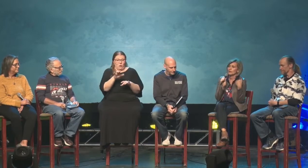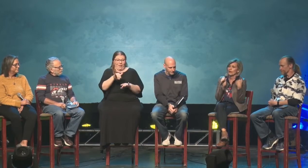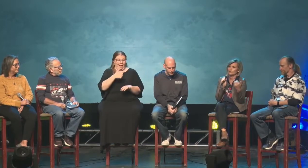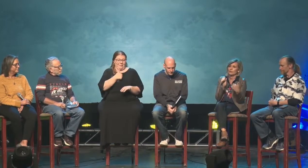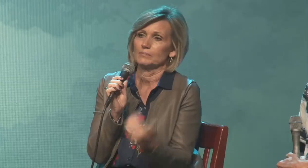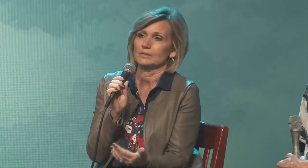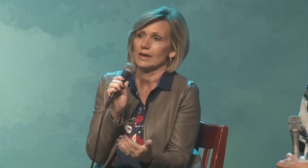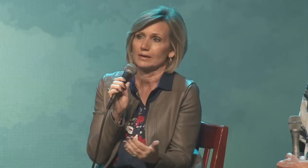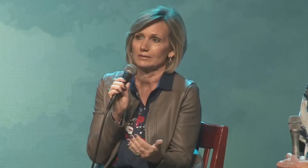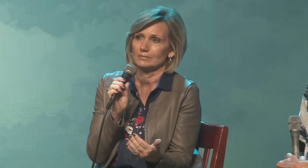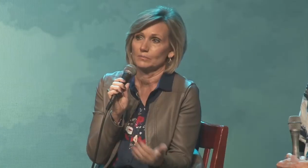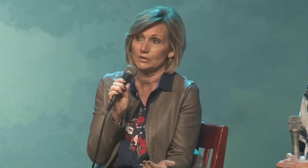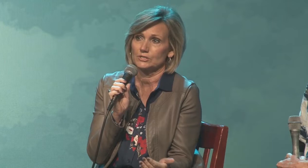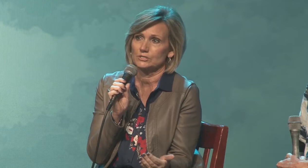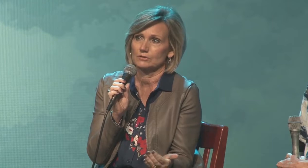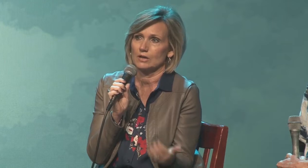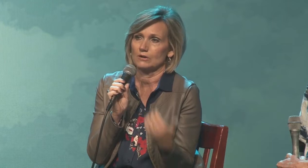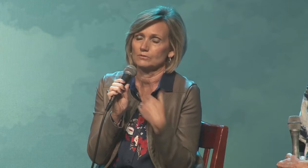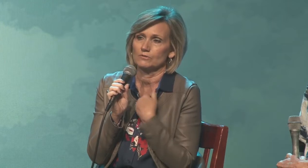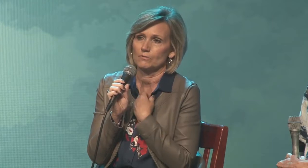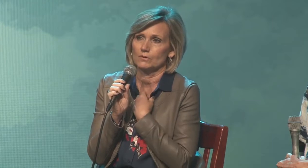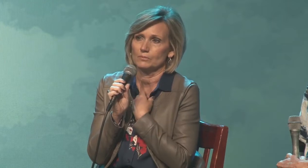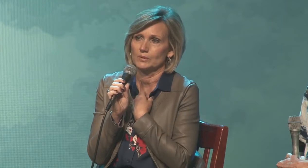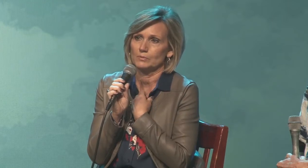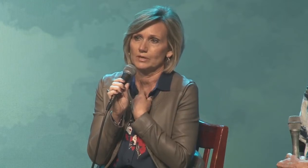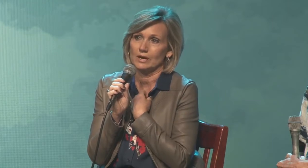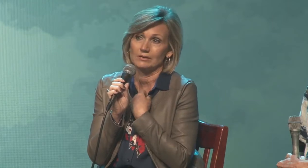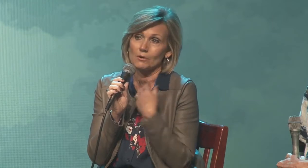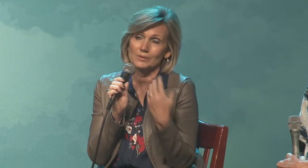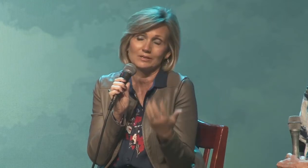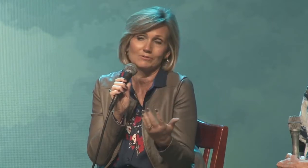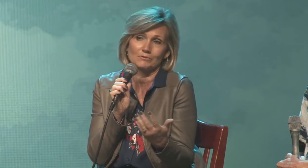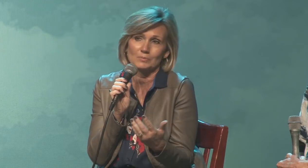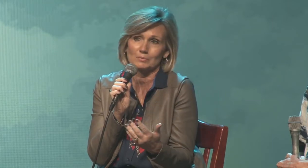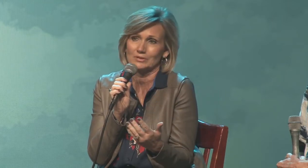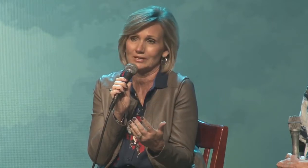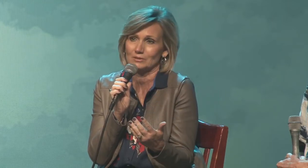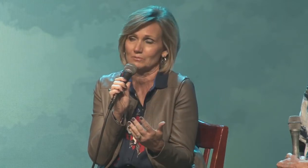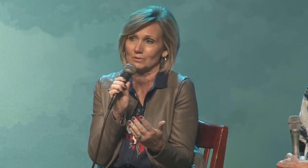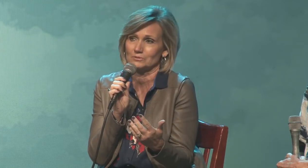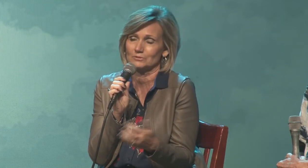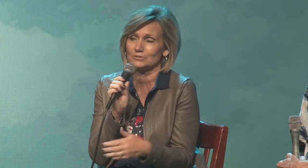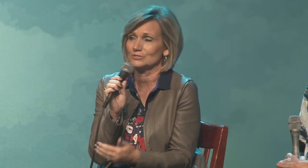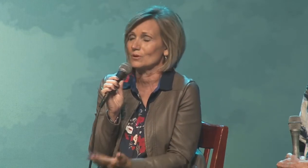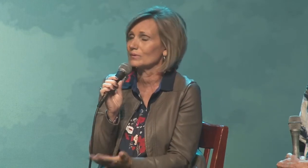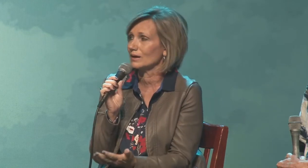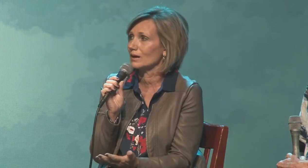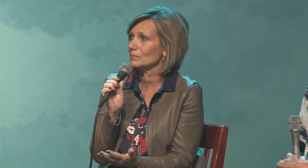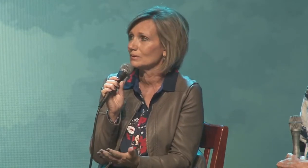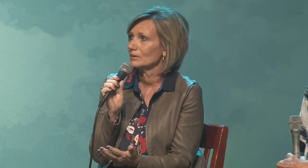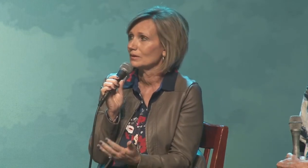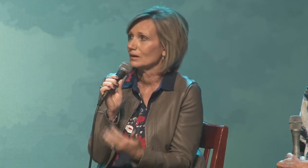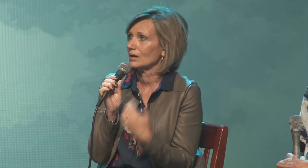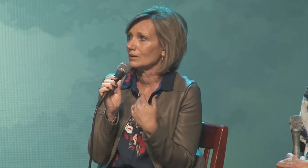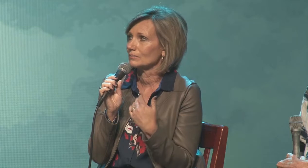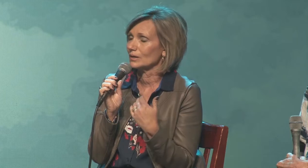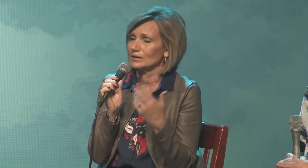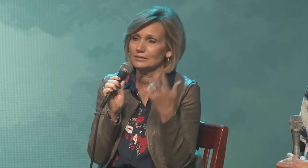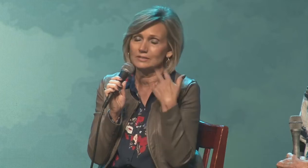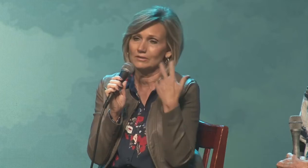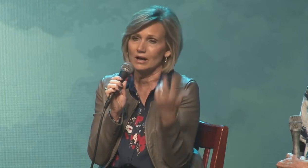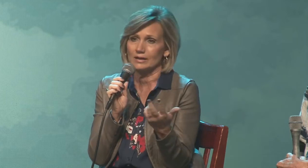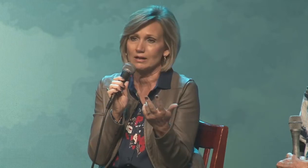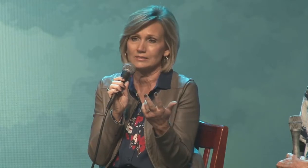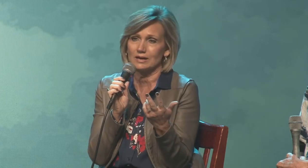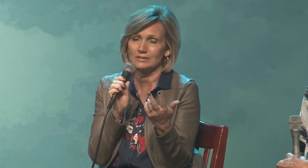So how do I be that bridge, not only for people that I know, but even for people that I don't know? So just showing up